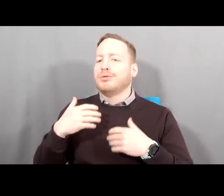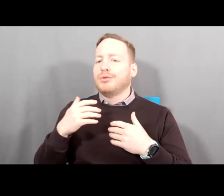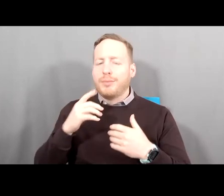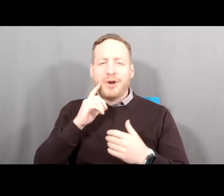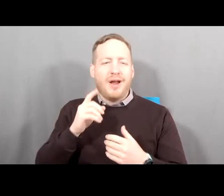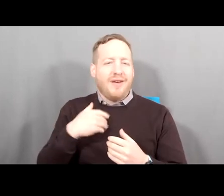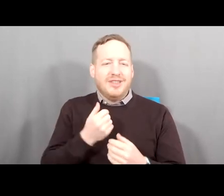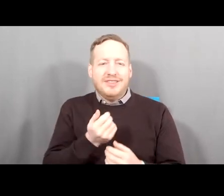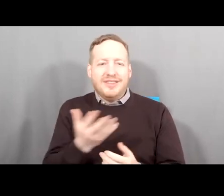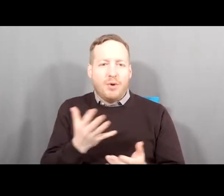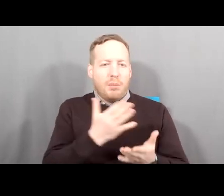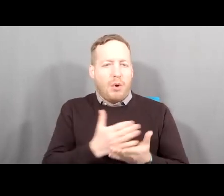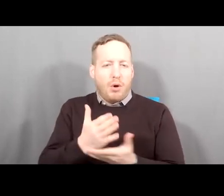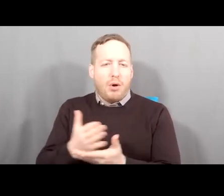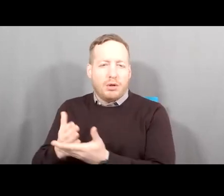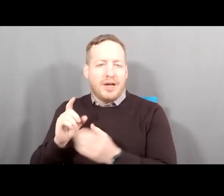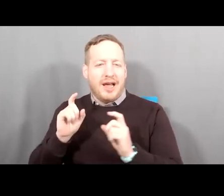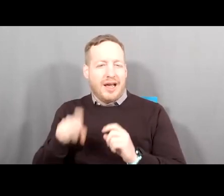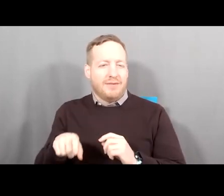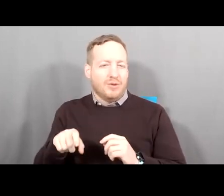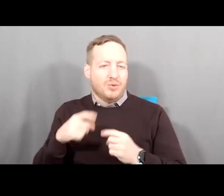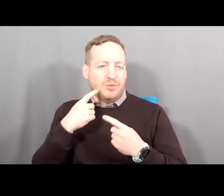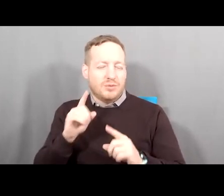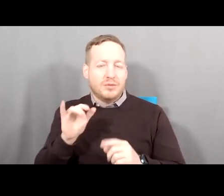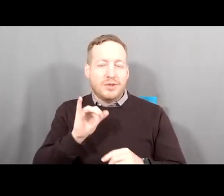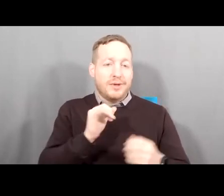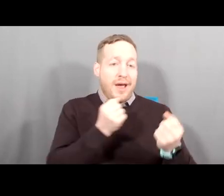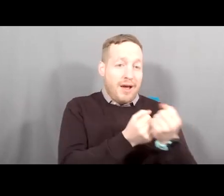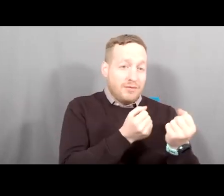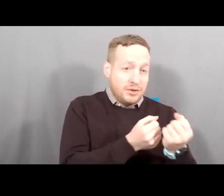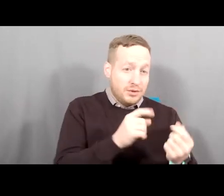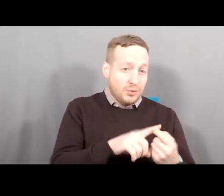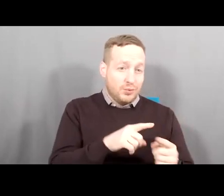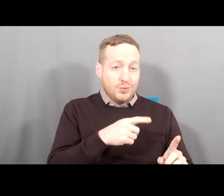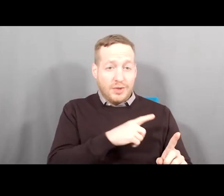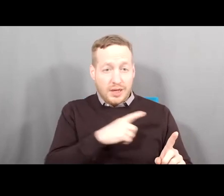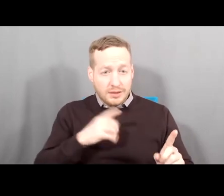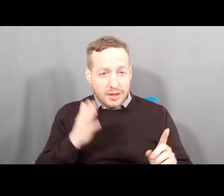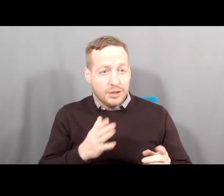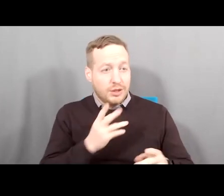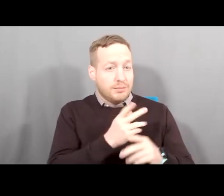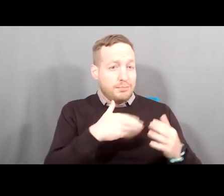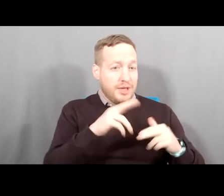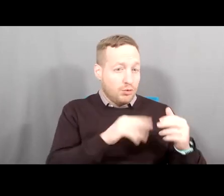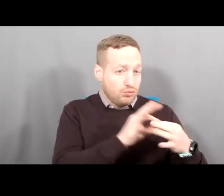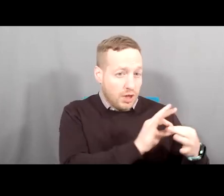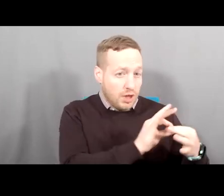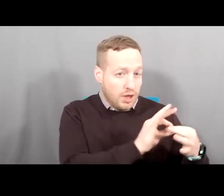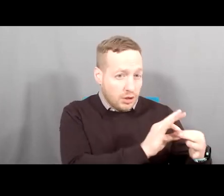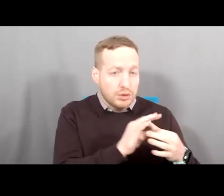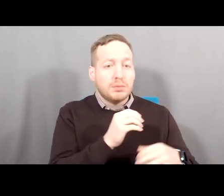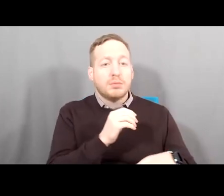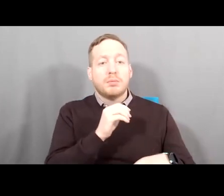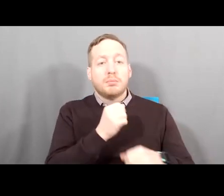how to make sure that people get together to start working on this. And we also have to think about the different roles people would have,